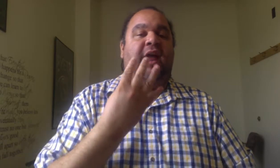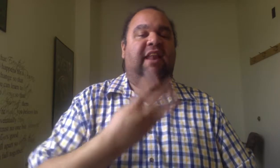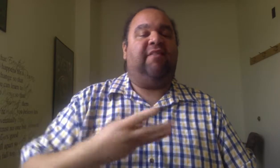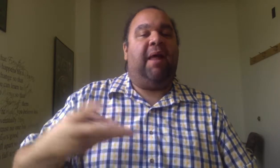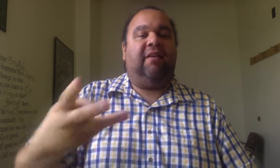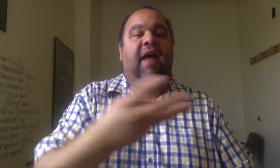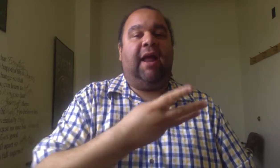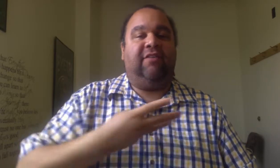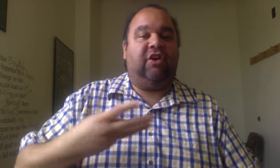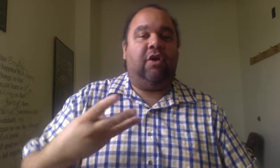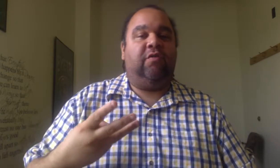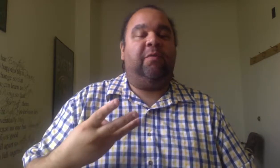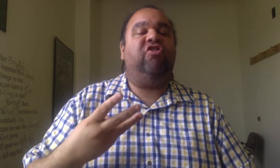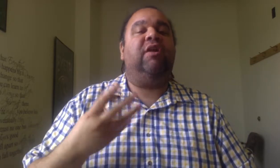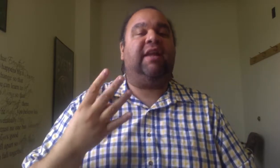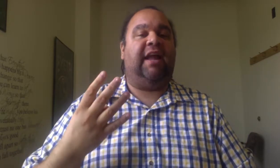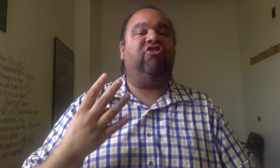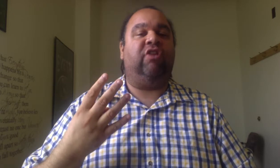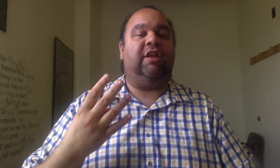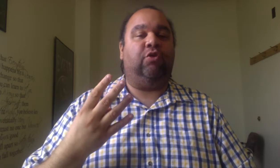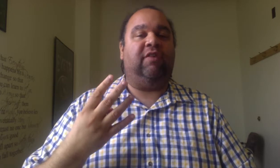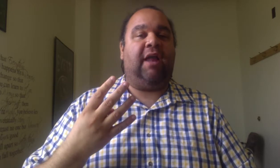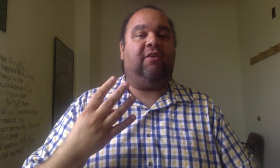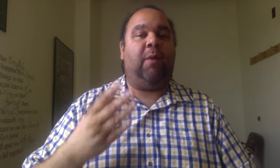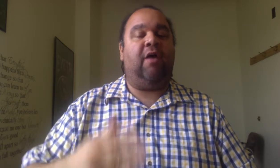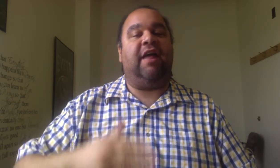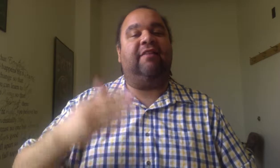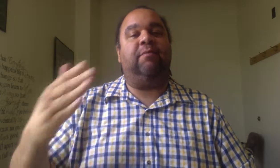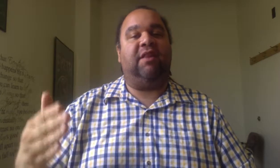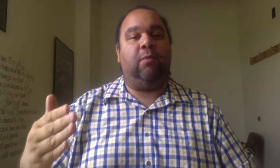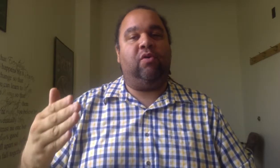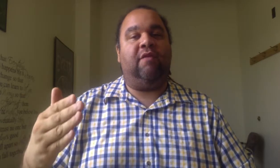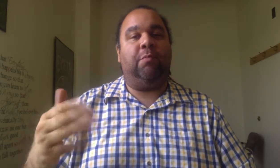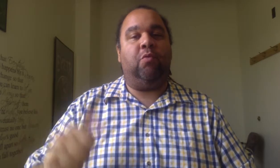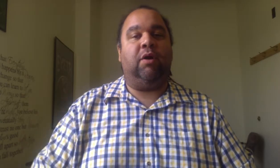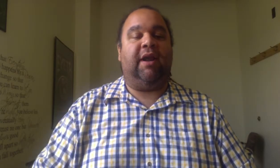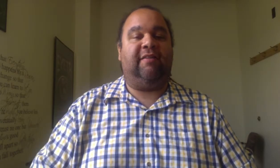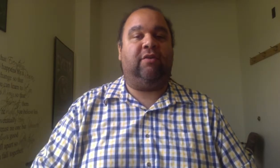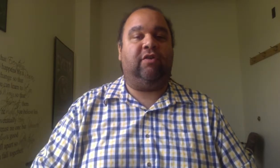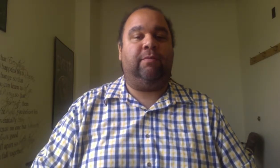That's about as high as it goes. But you can occasionally use that as well. That's something that we'll cover more in ASL 2.